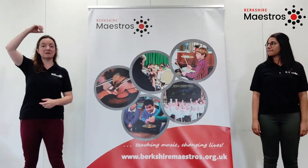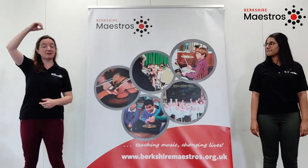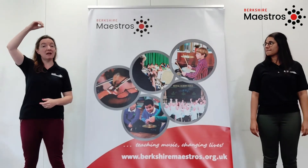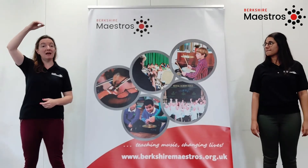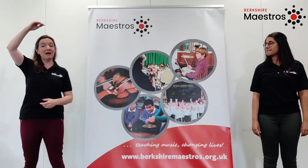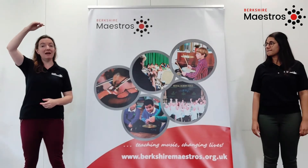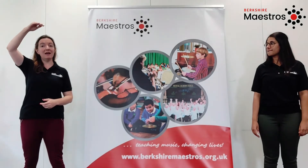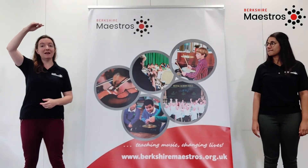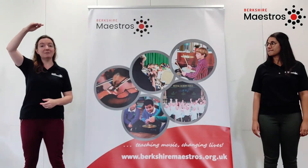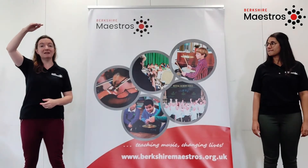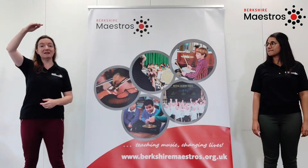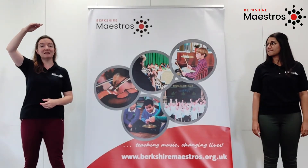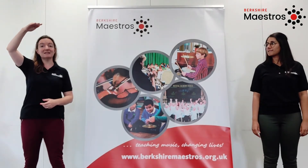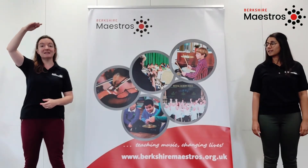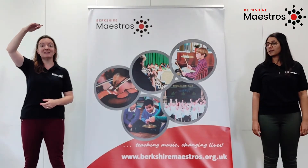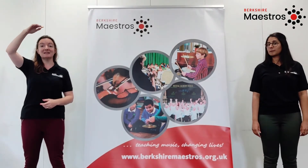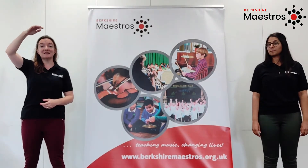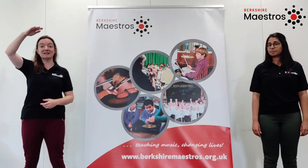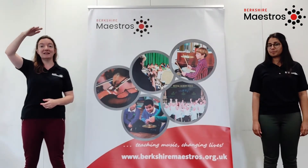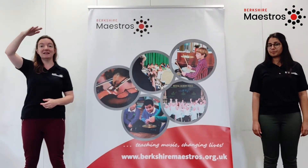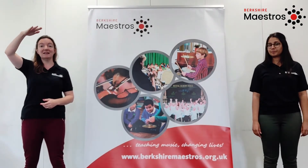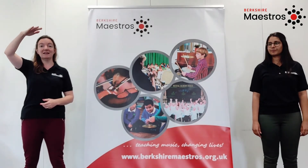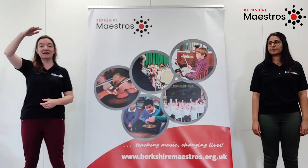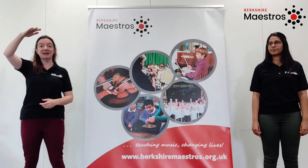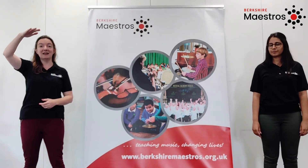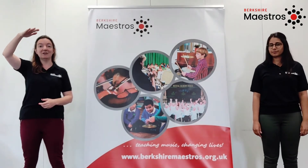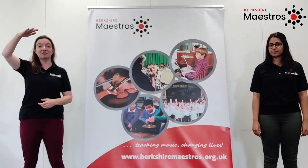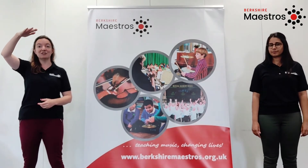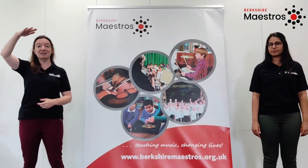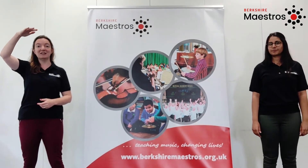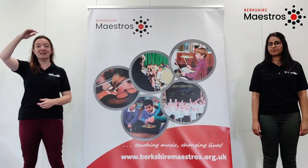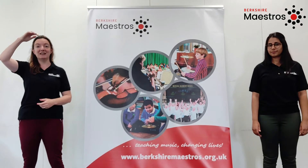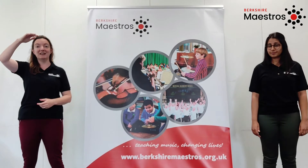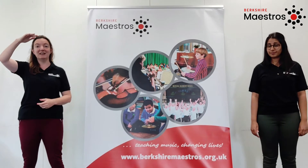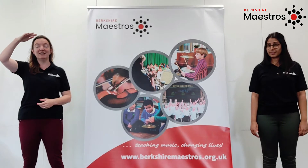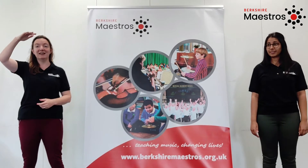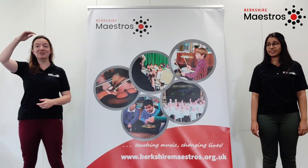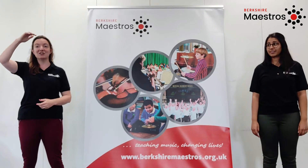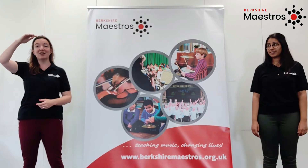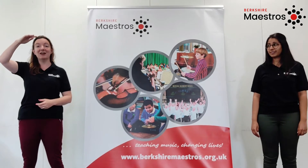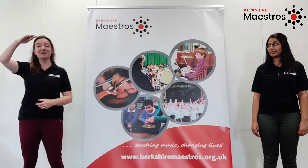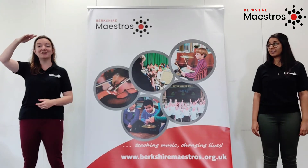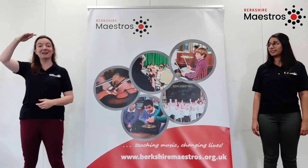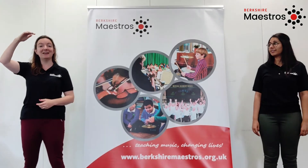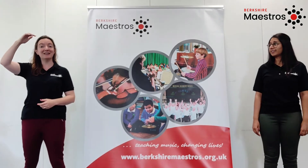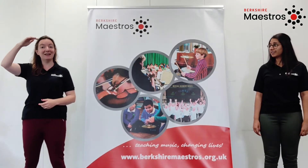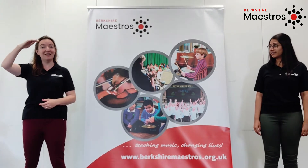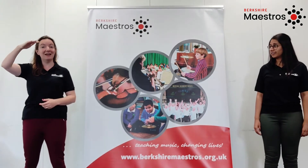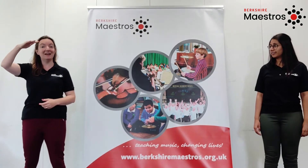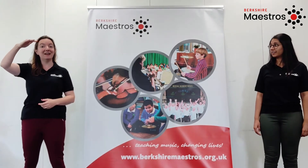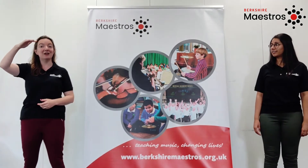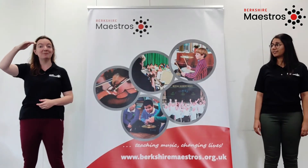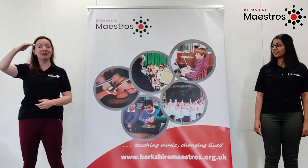started A, B, C, D, E, F, G, H, I, J, K, L, M, N, O,